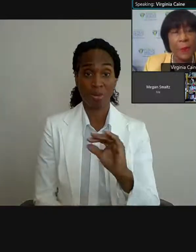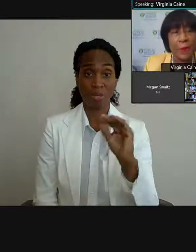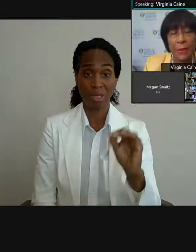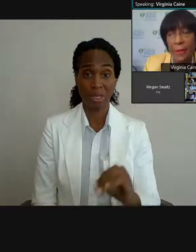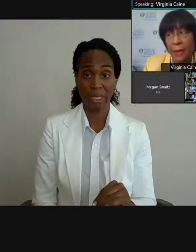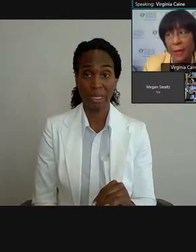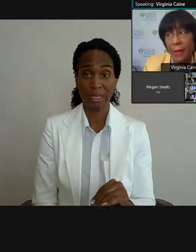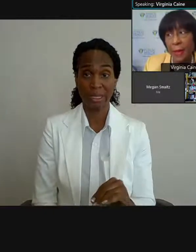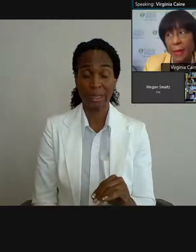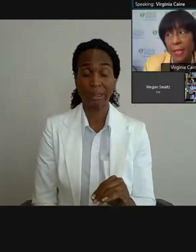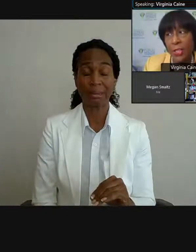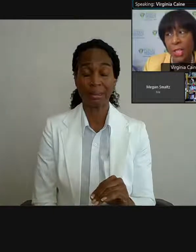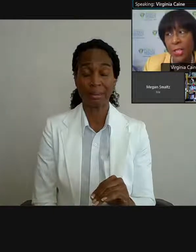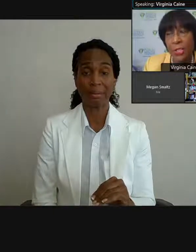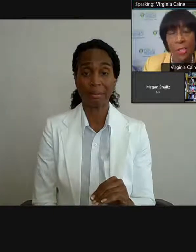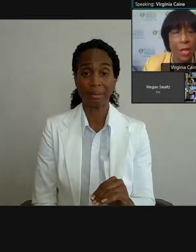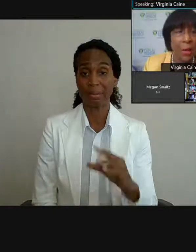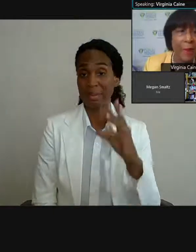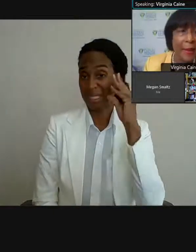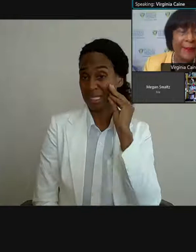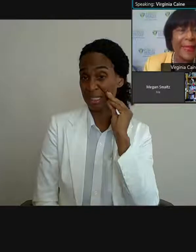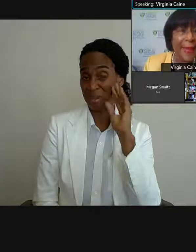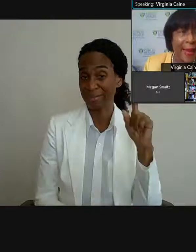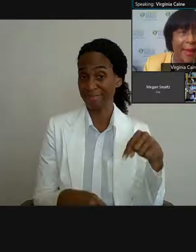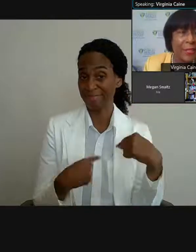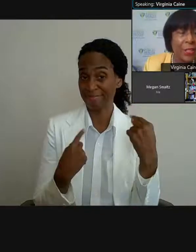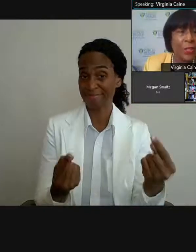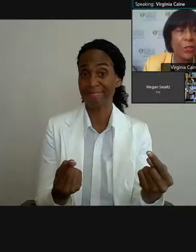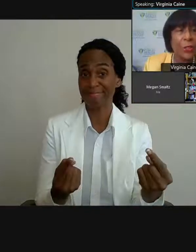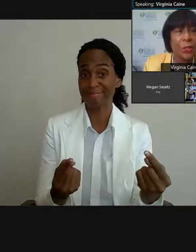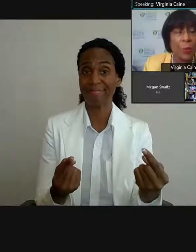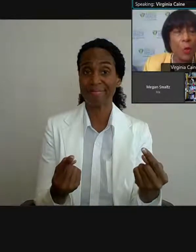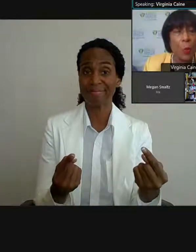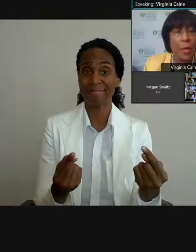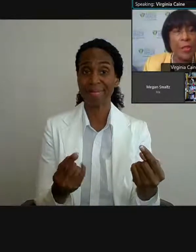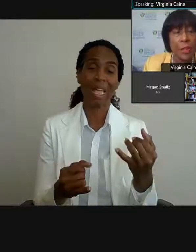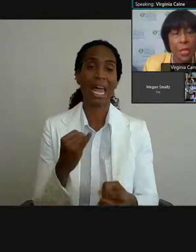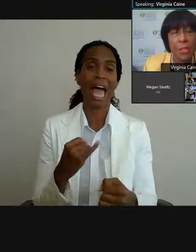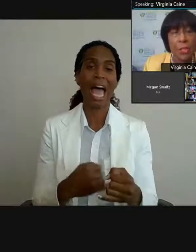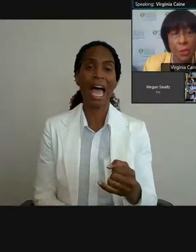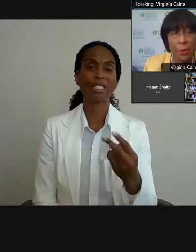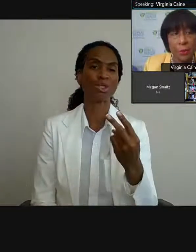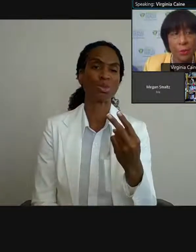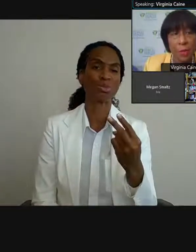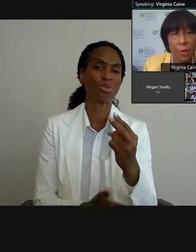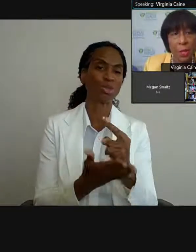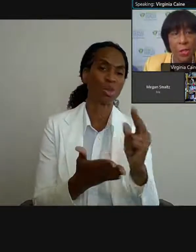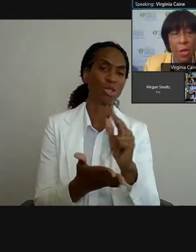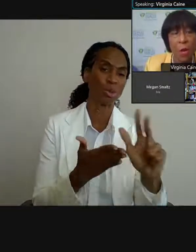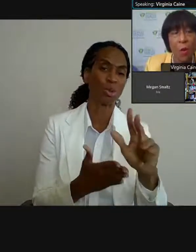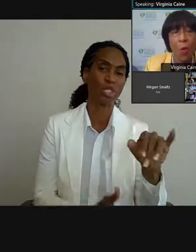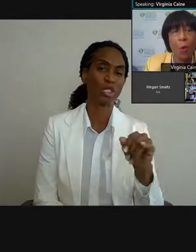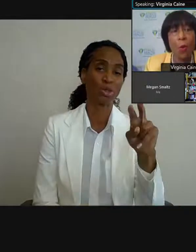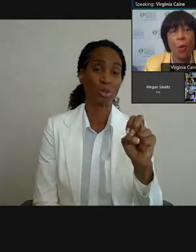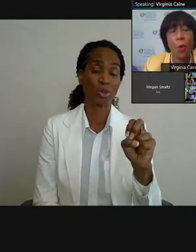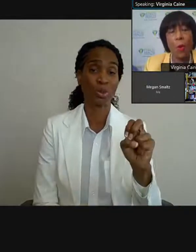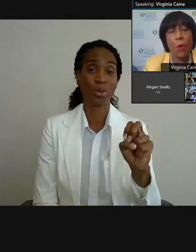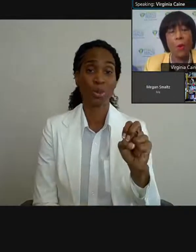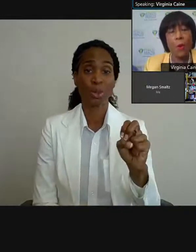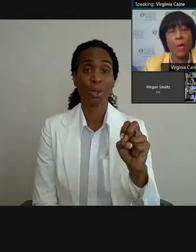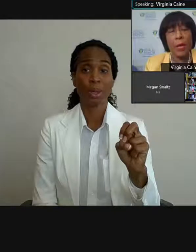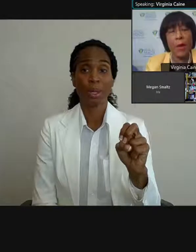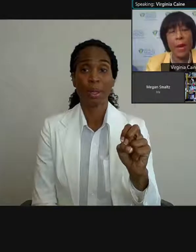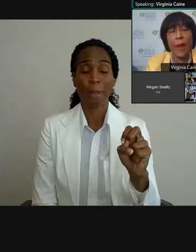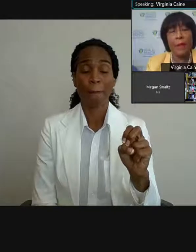been experiencing since about the last 2 to 3 weeks in June. So